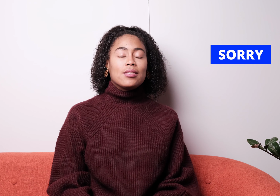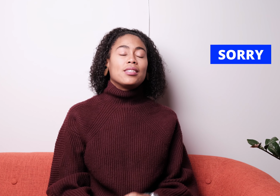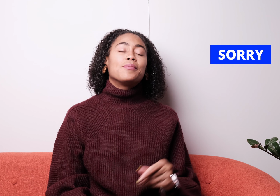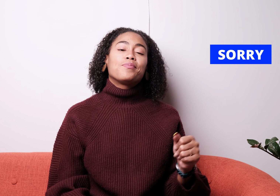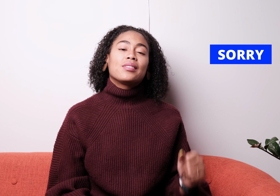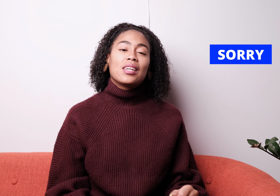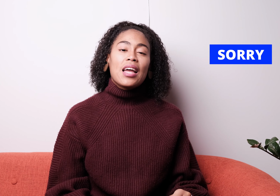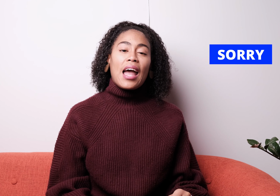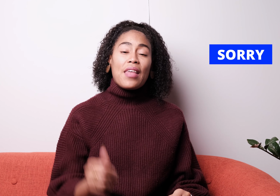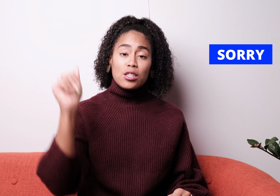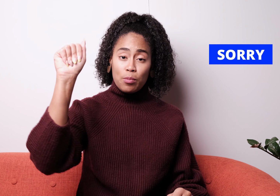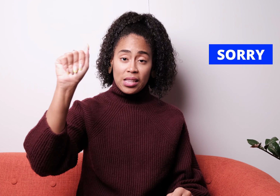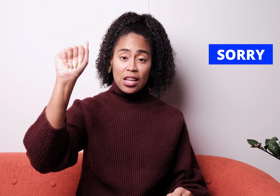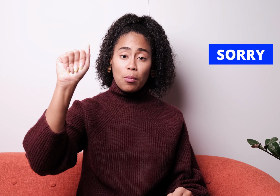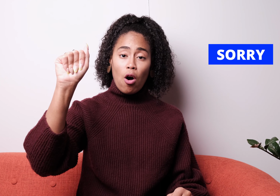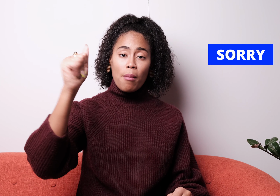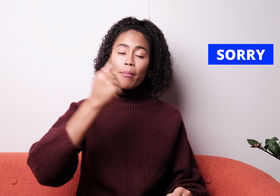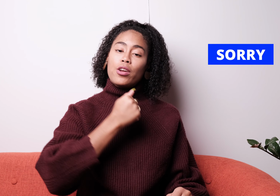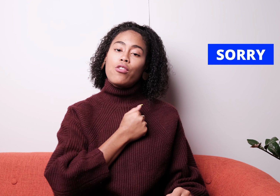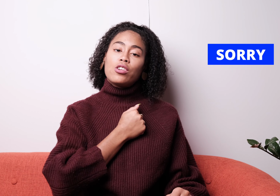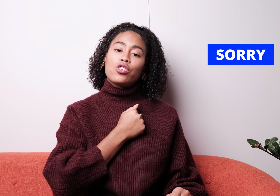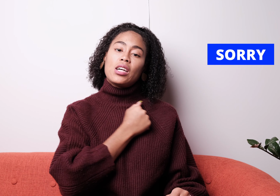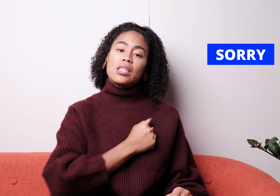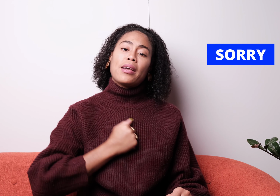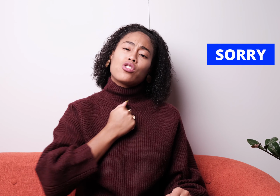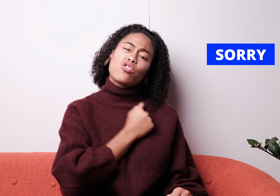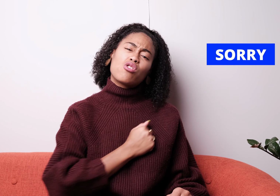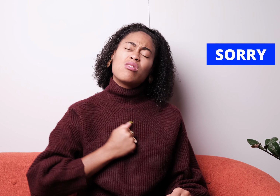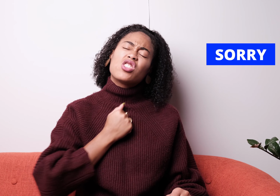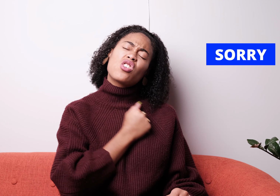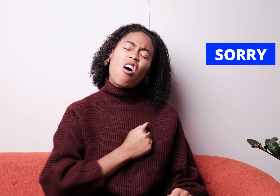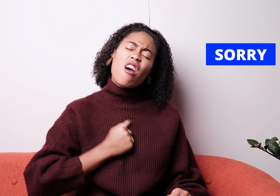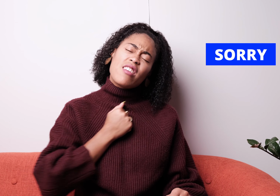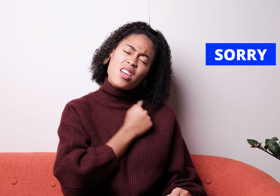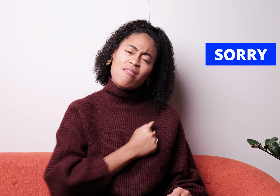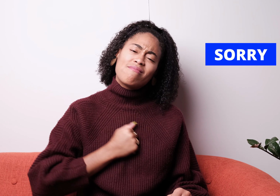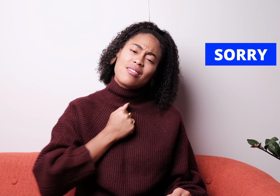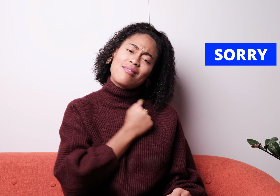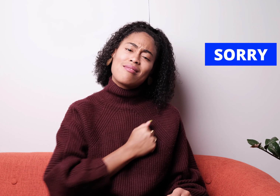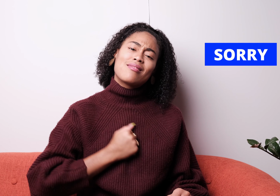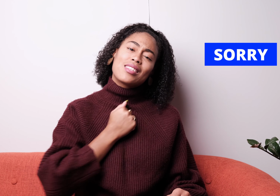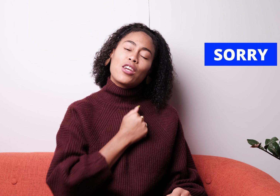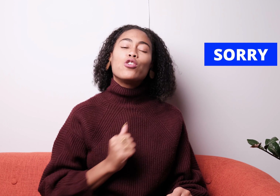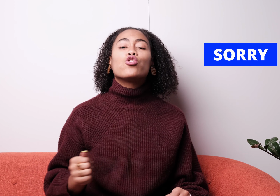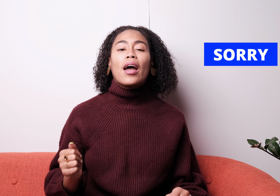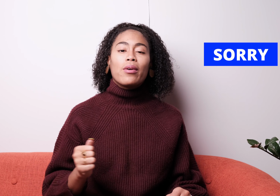Right? And that's you take the palm and put it across your chest and make a circle. Sorry. You try it with